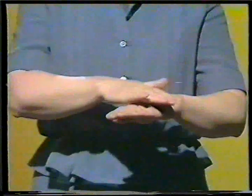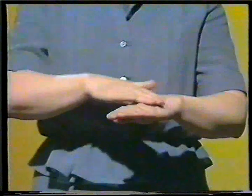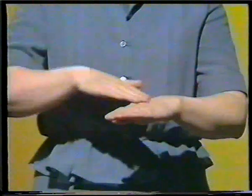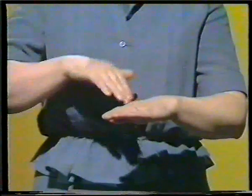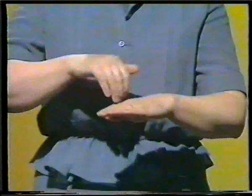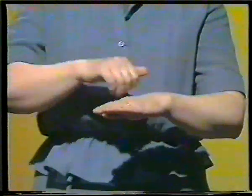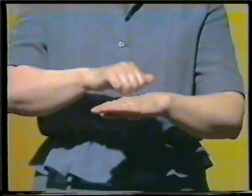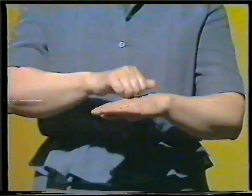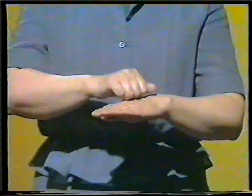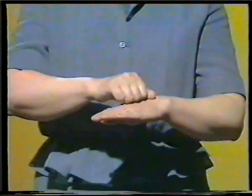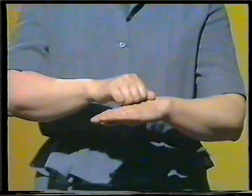Christmas.